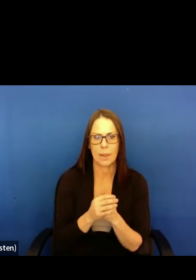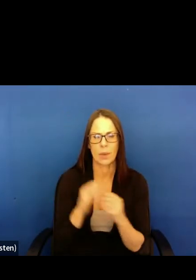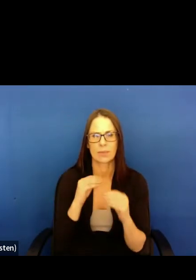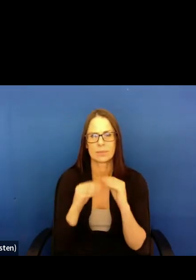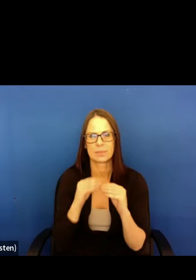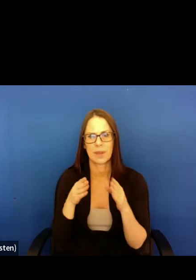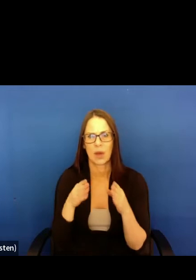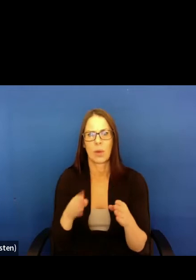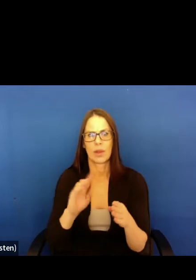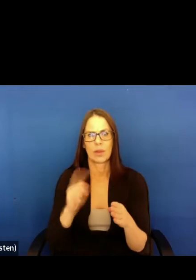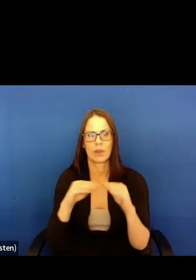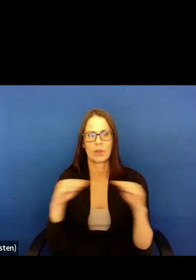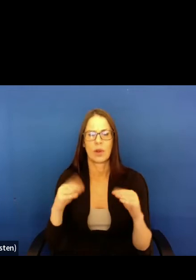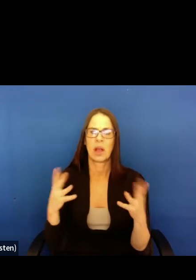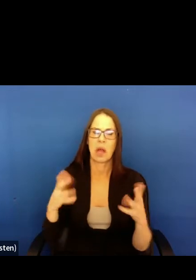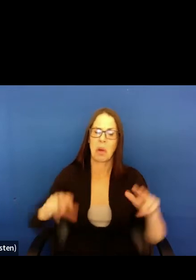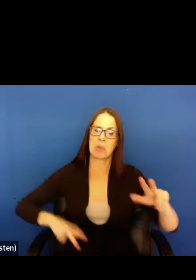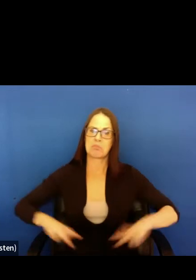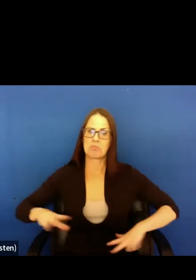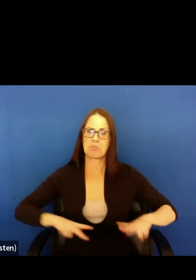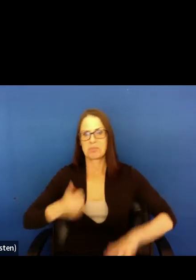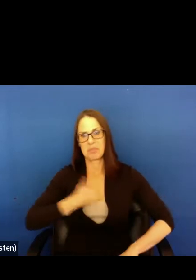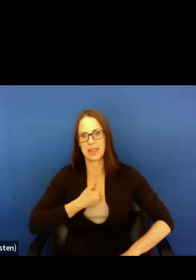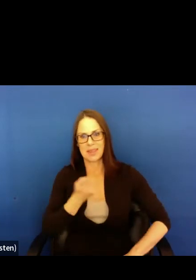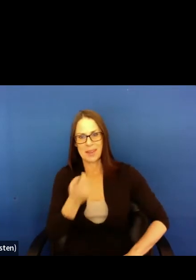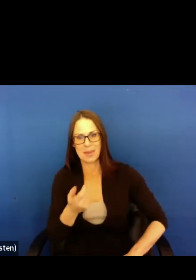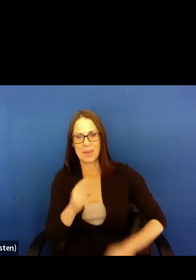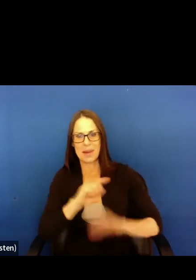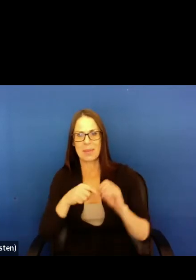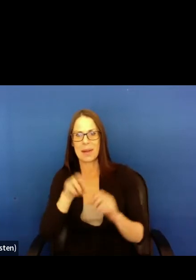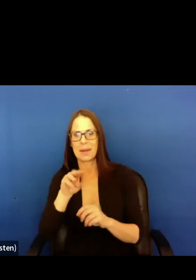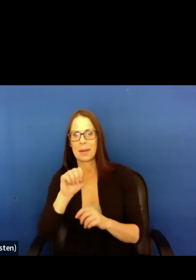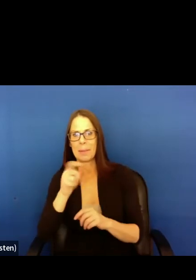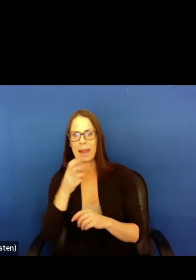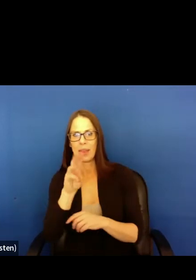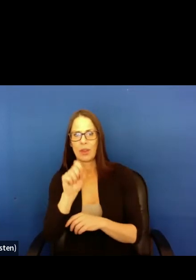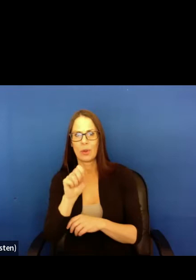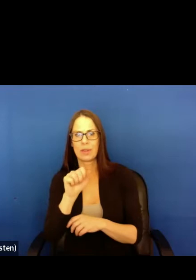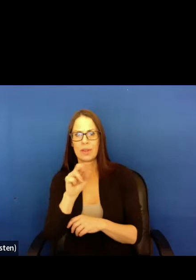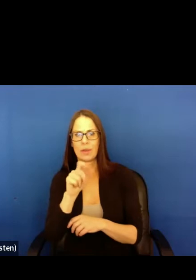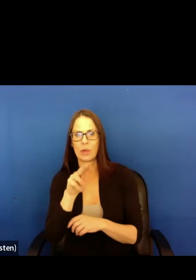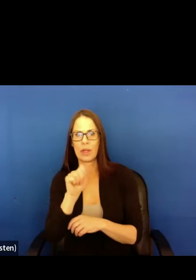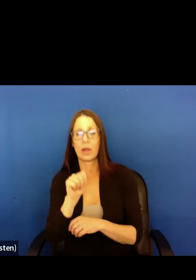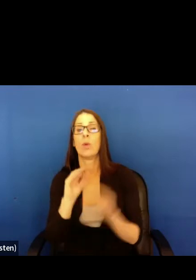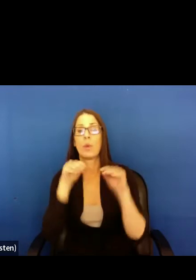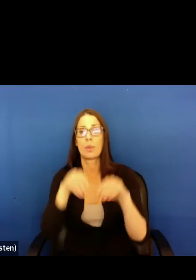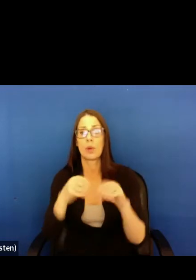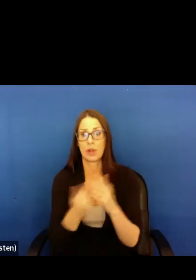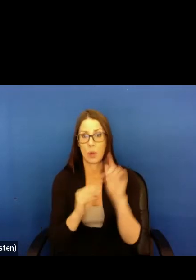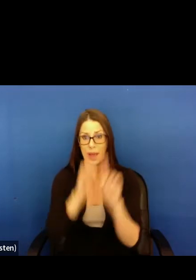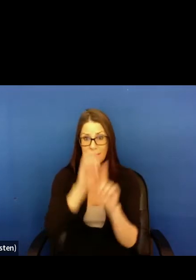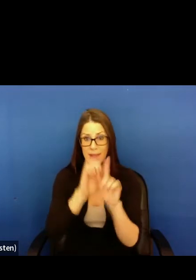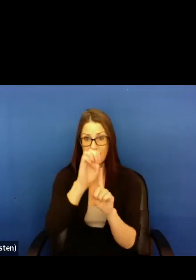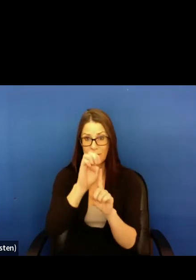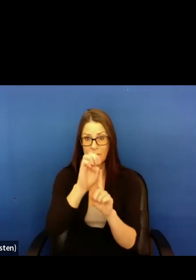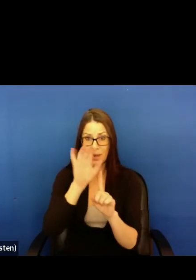I want to toot my own horn a little bit about the Matthews Arena. That one, we put in a whole new elevator, which was challenging because of the